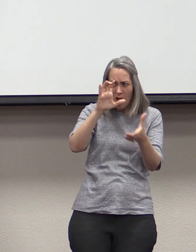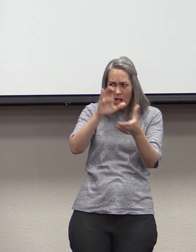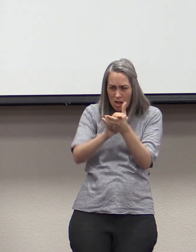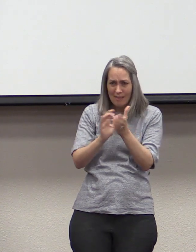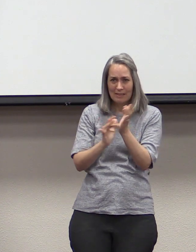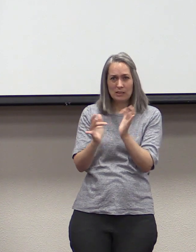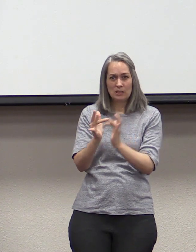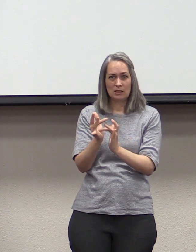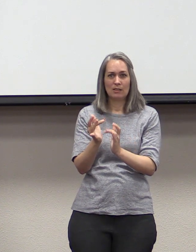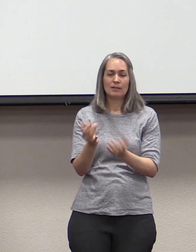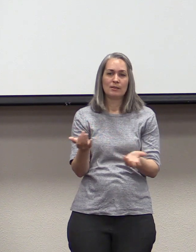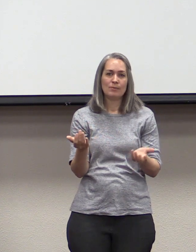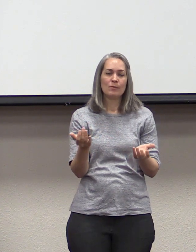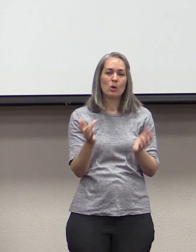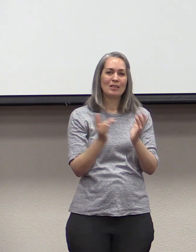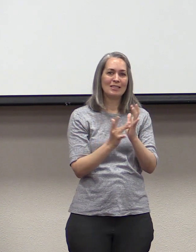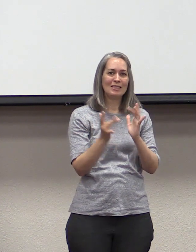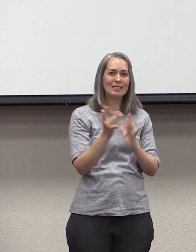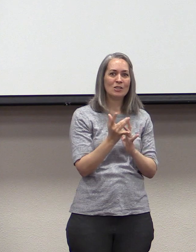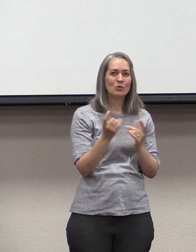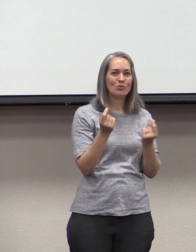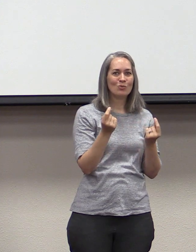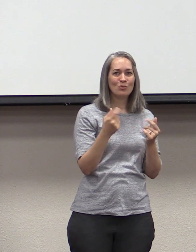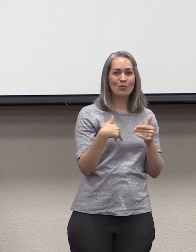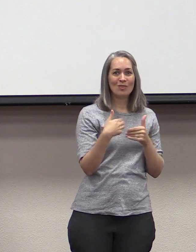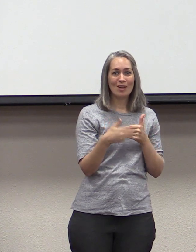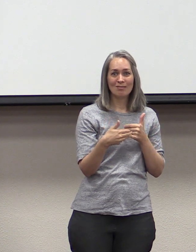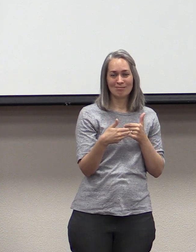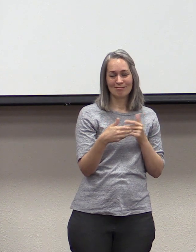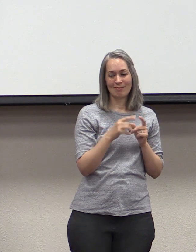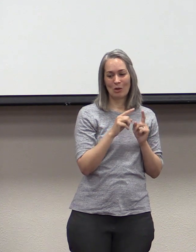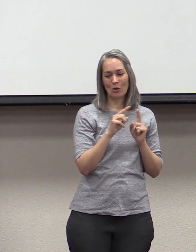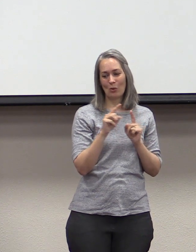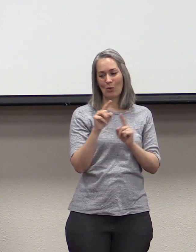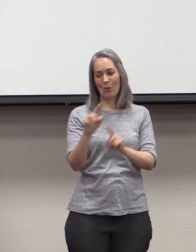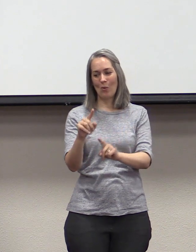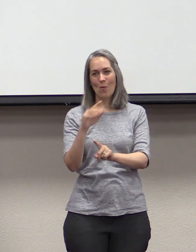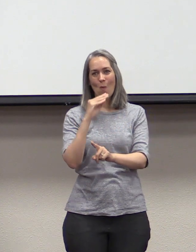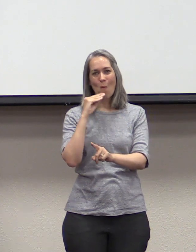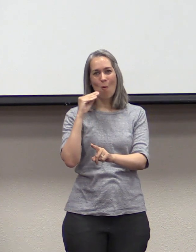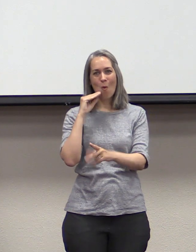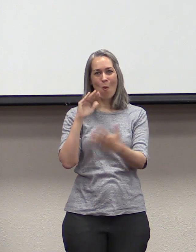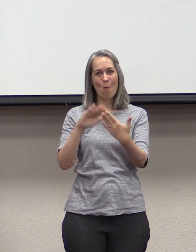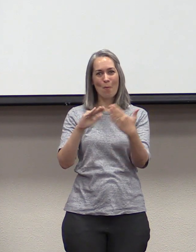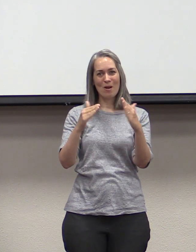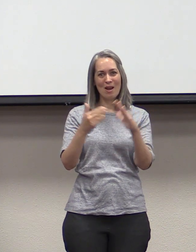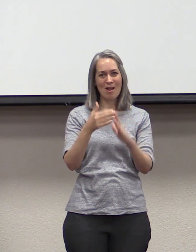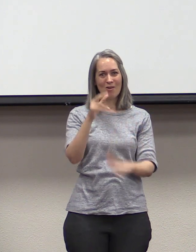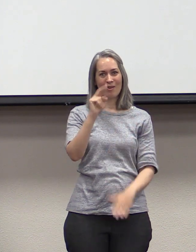And then Jesus goes to his hometown. He goes back to Nazareth,